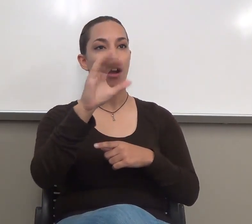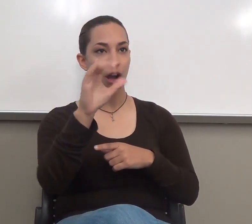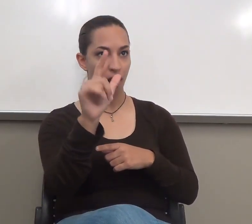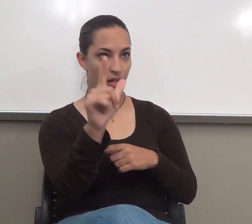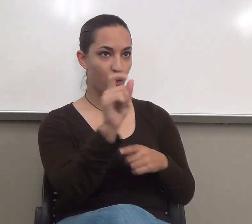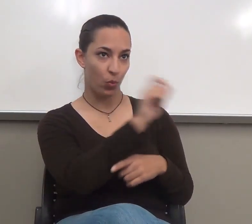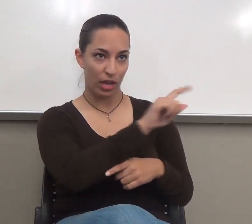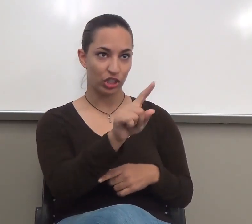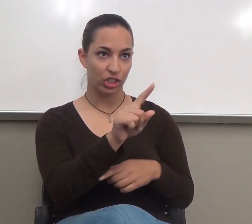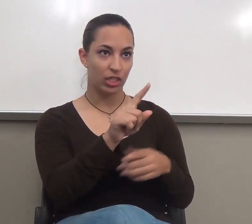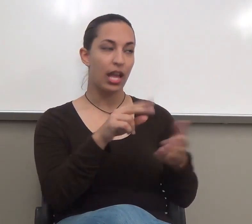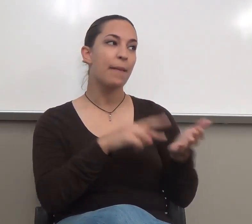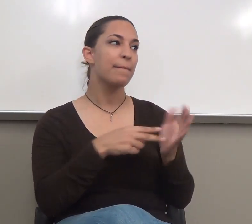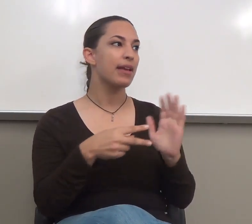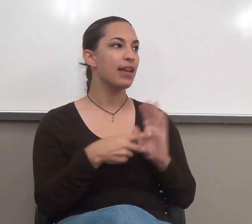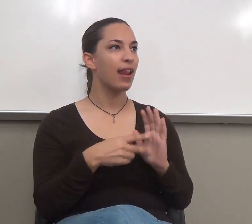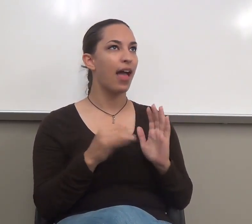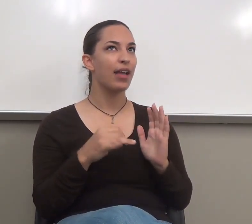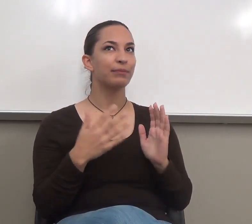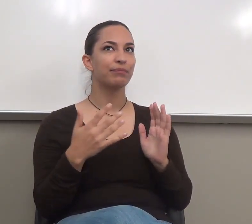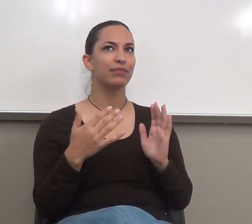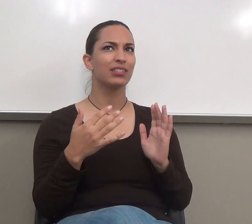that? It basically means,